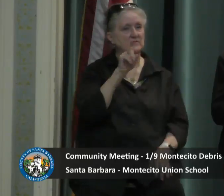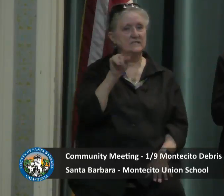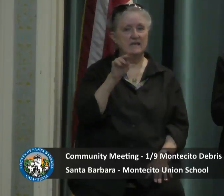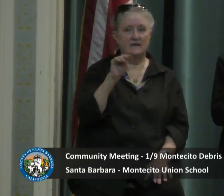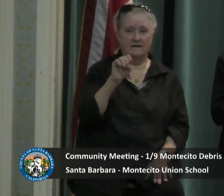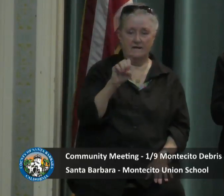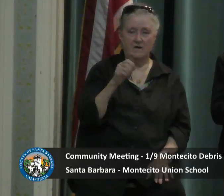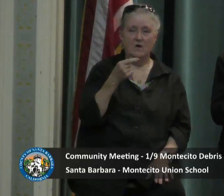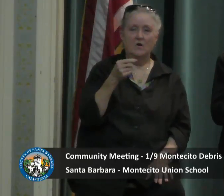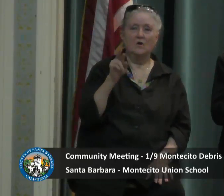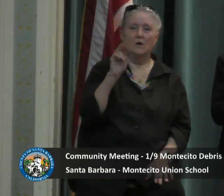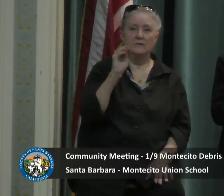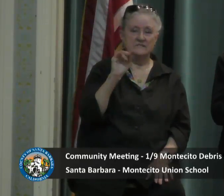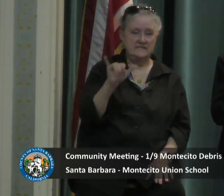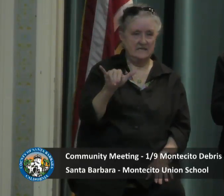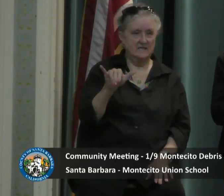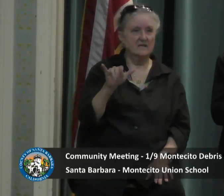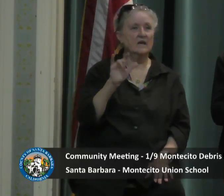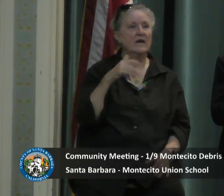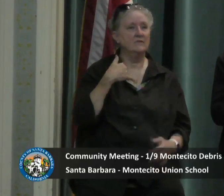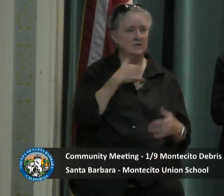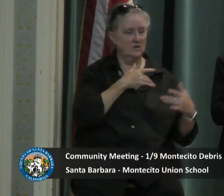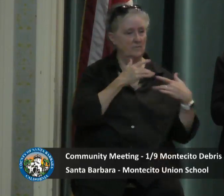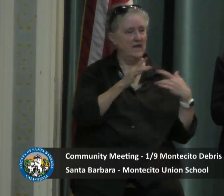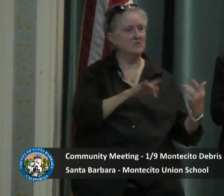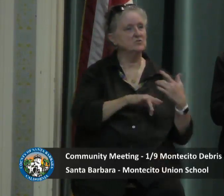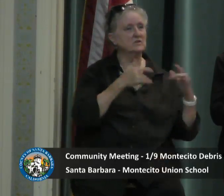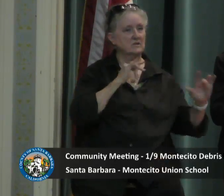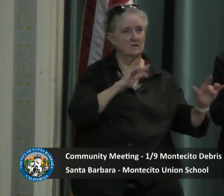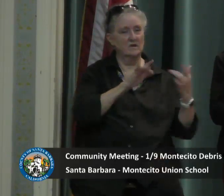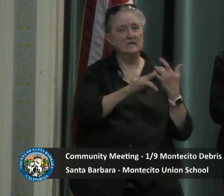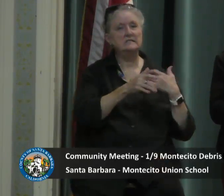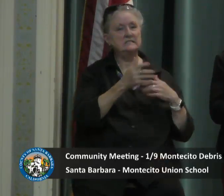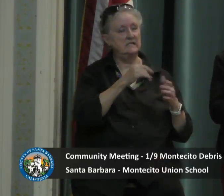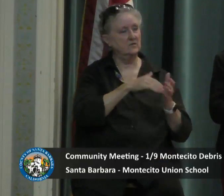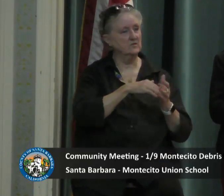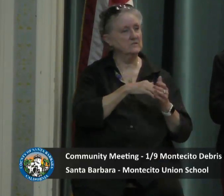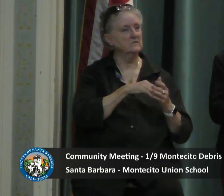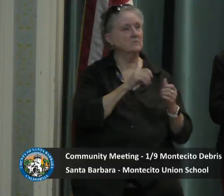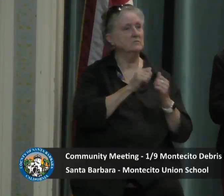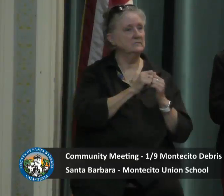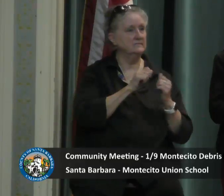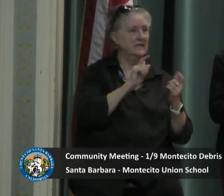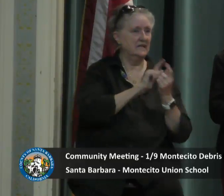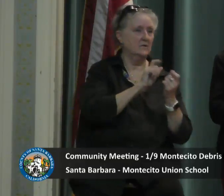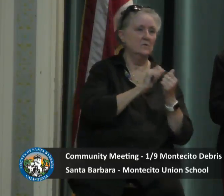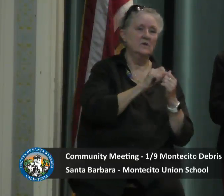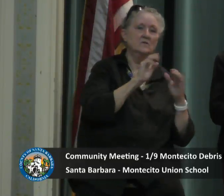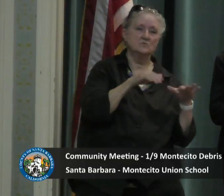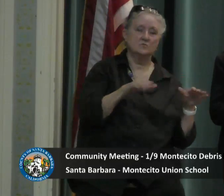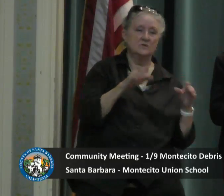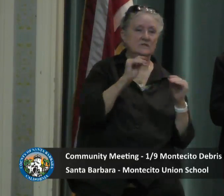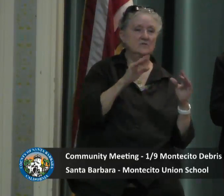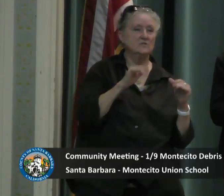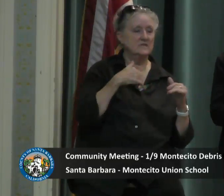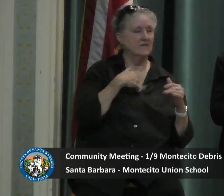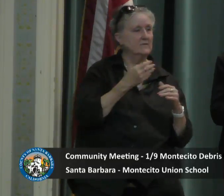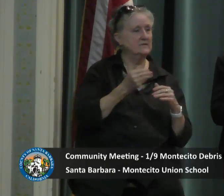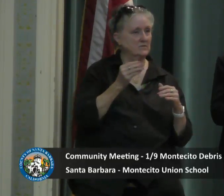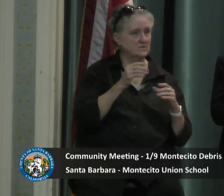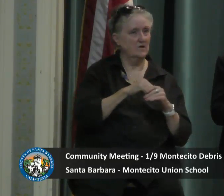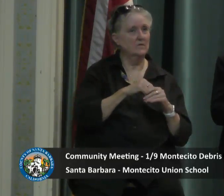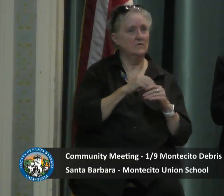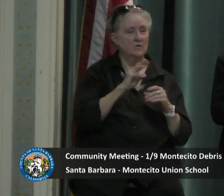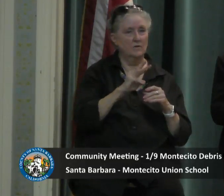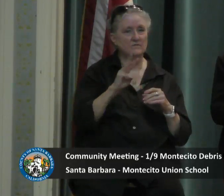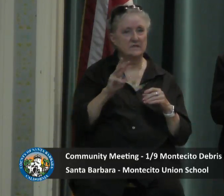been staging compassion centers, working directly with the schools in the district, meeting with the children and the teachers. We also have materials on our website about how